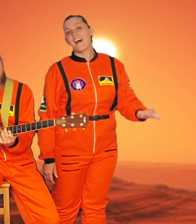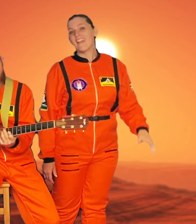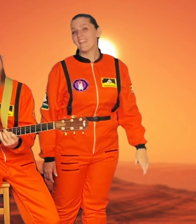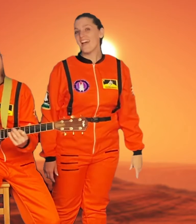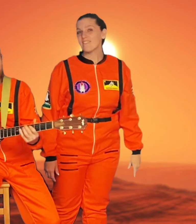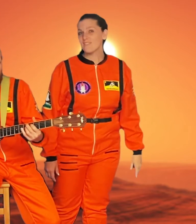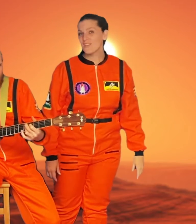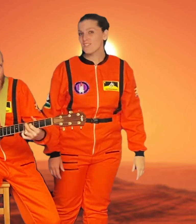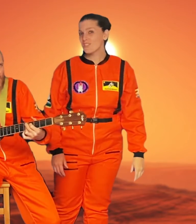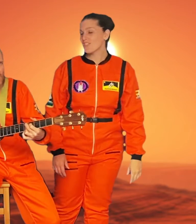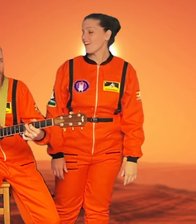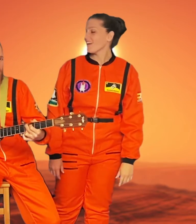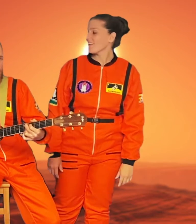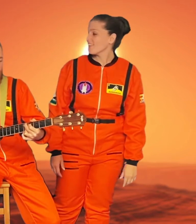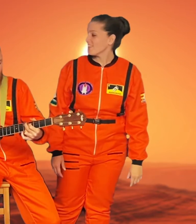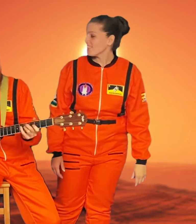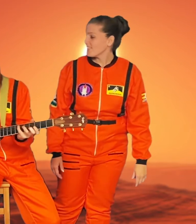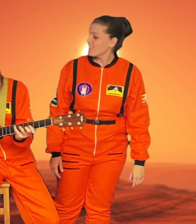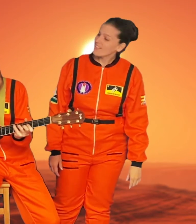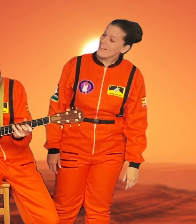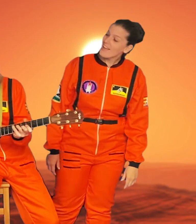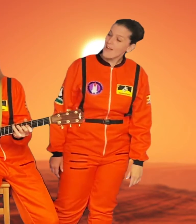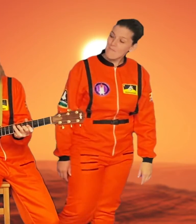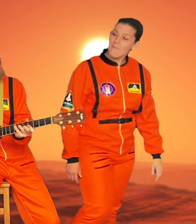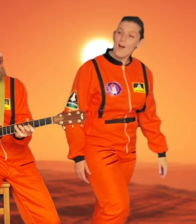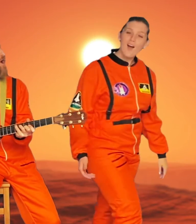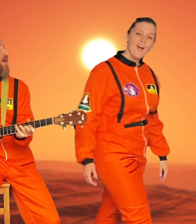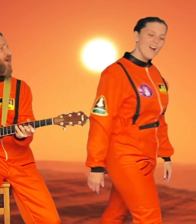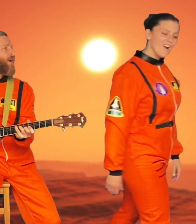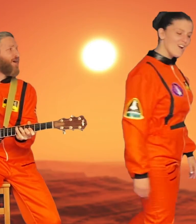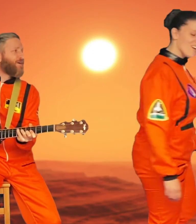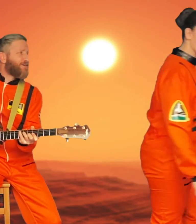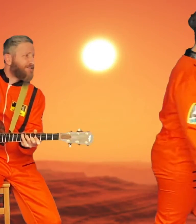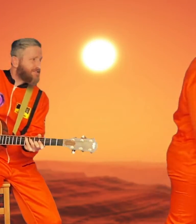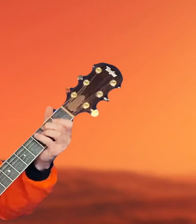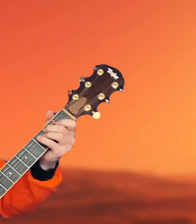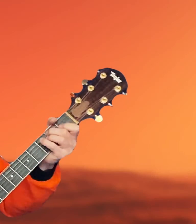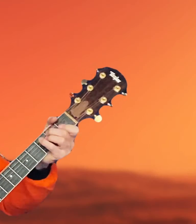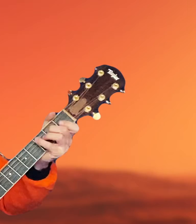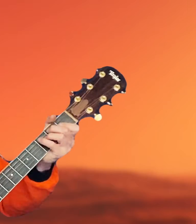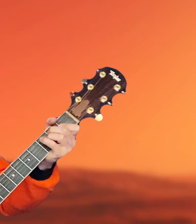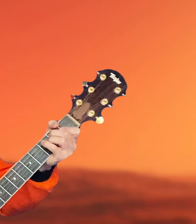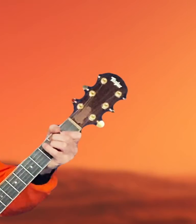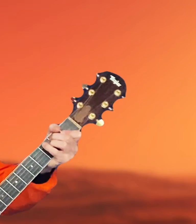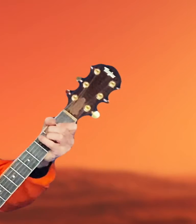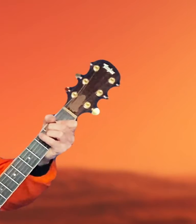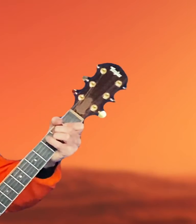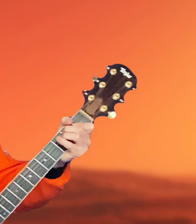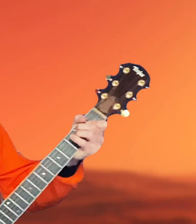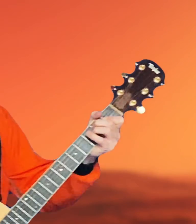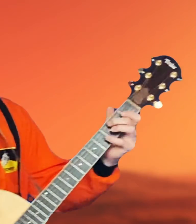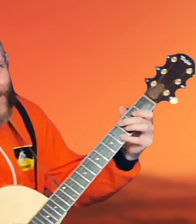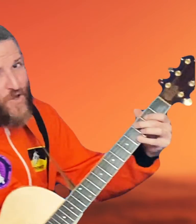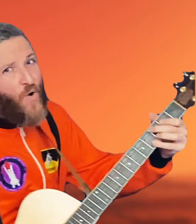and that first shuttle embarks, you can sure bet